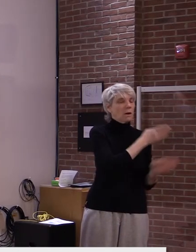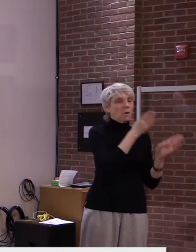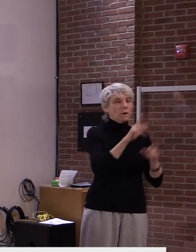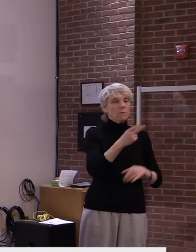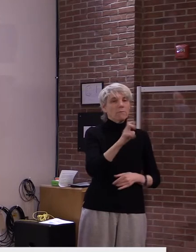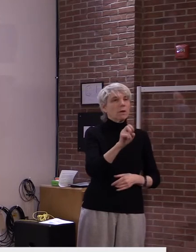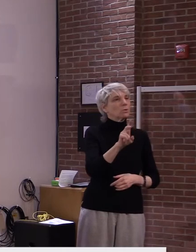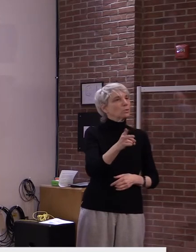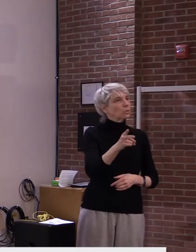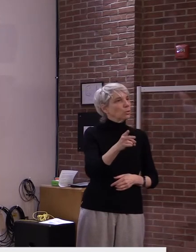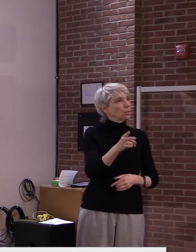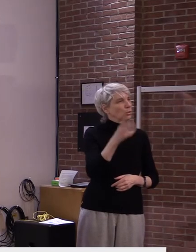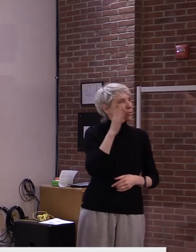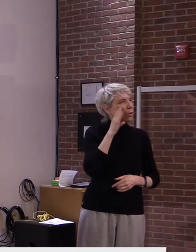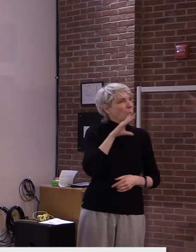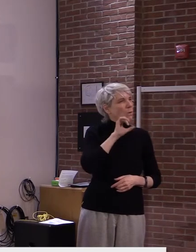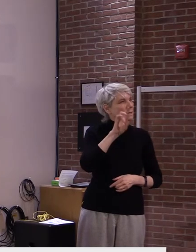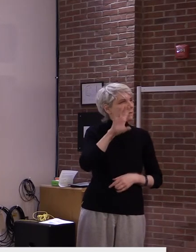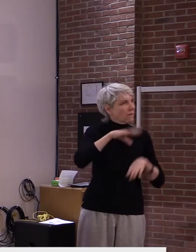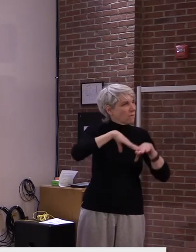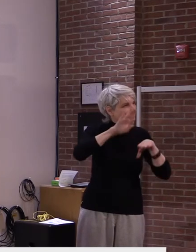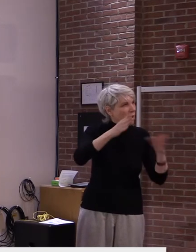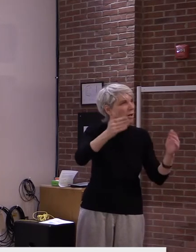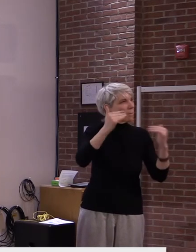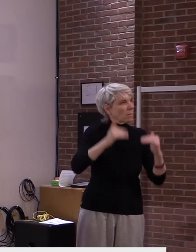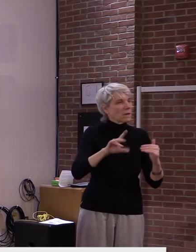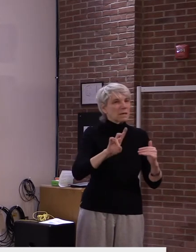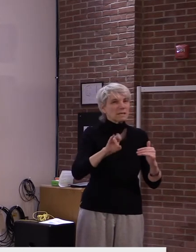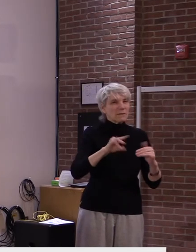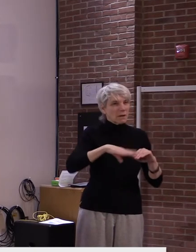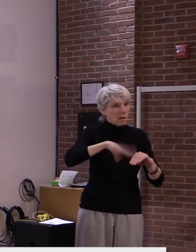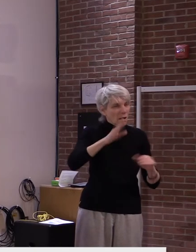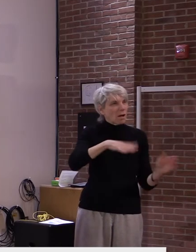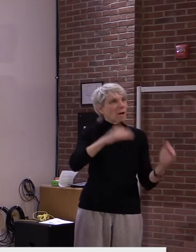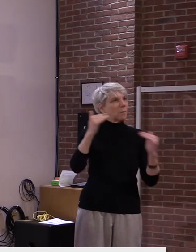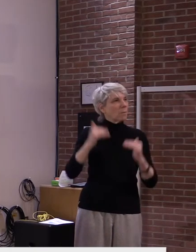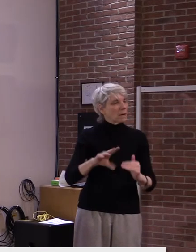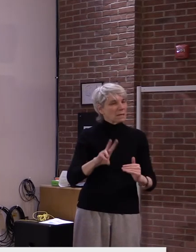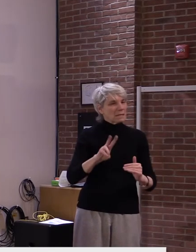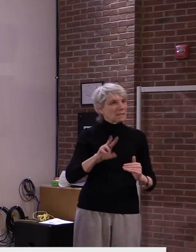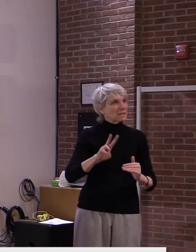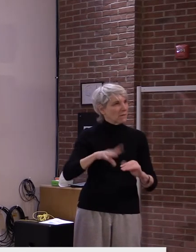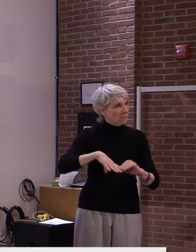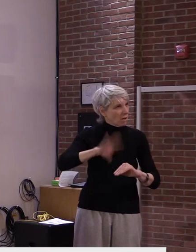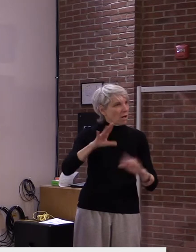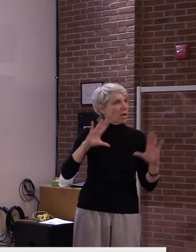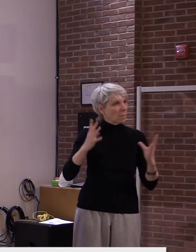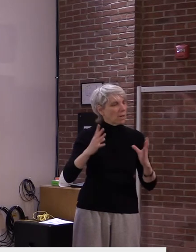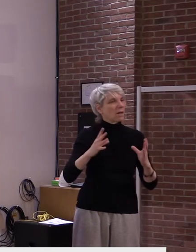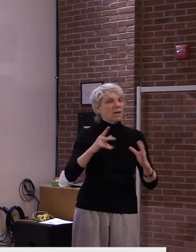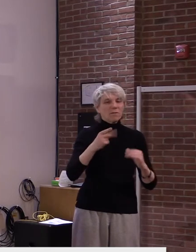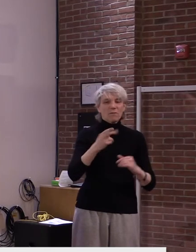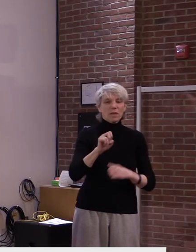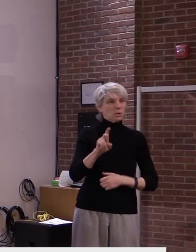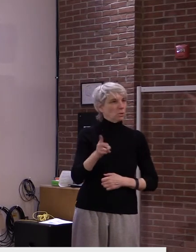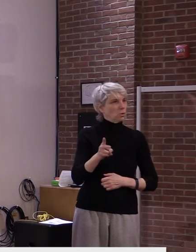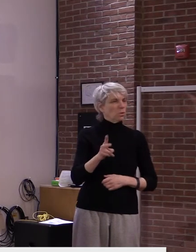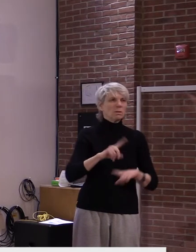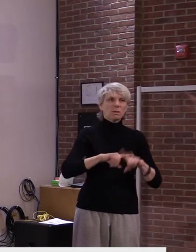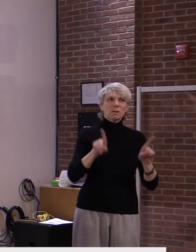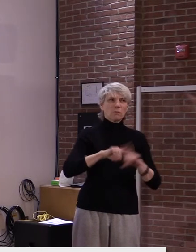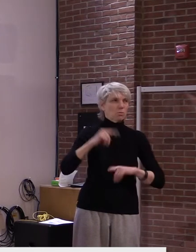process, there's an affirmation process in that registration process. So this is going to become less and less of an